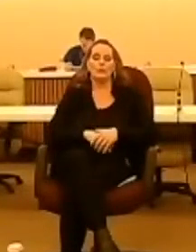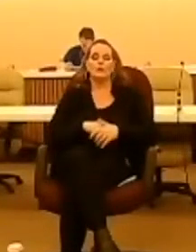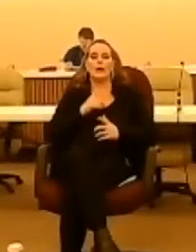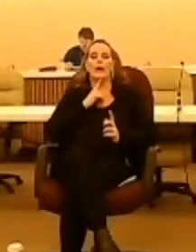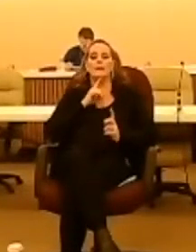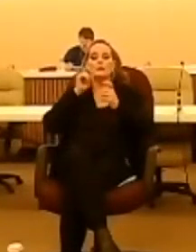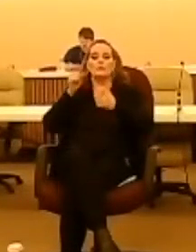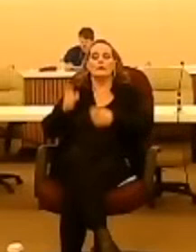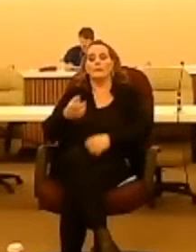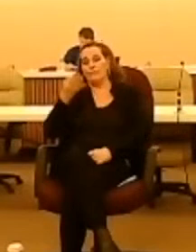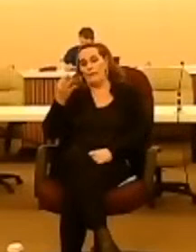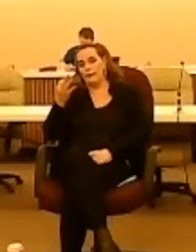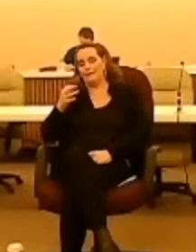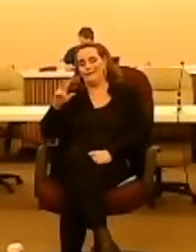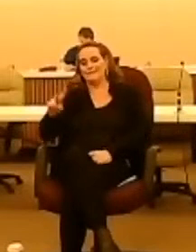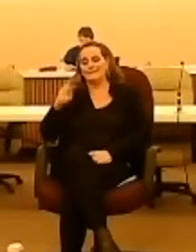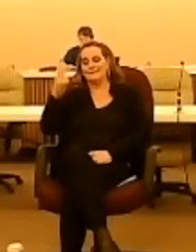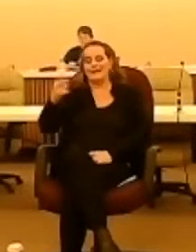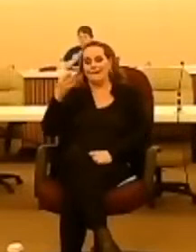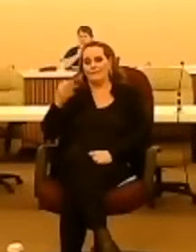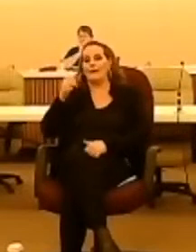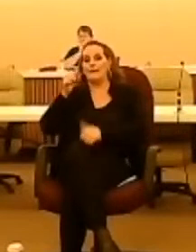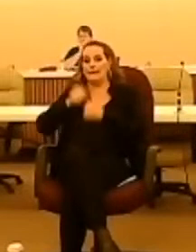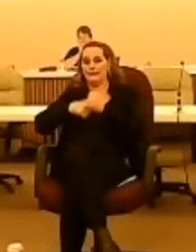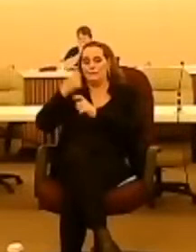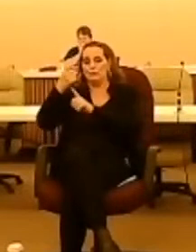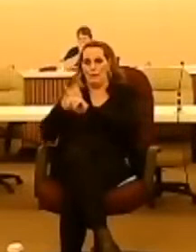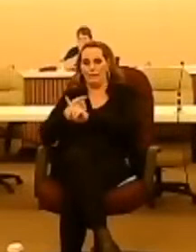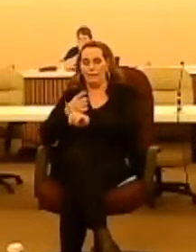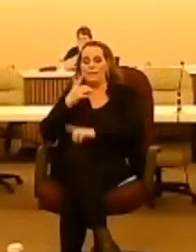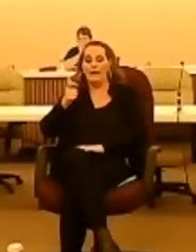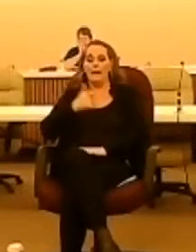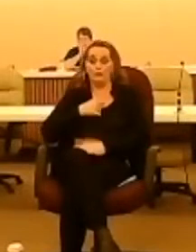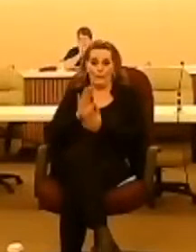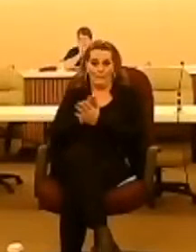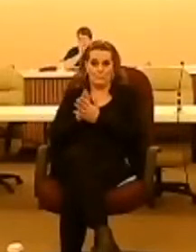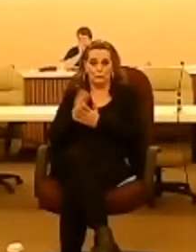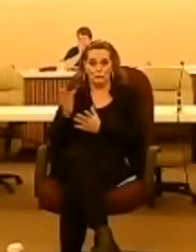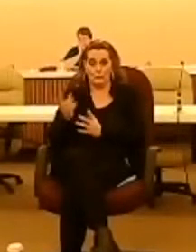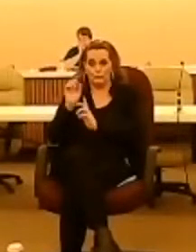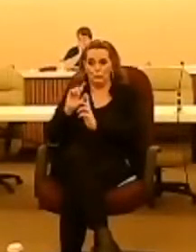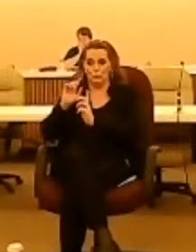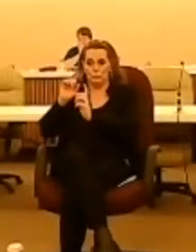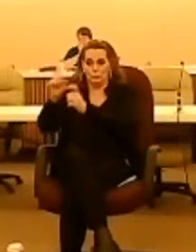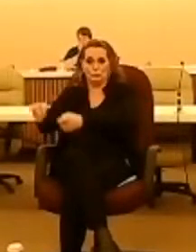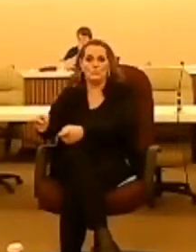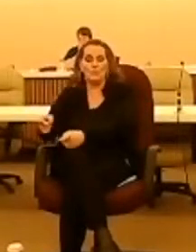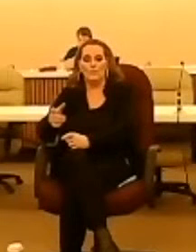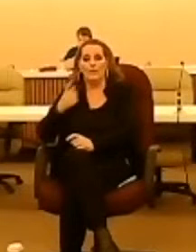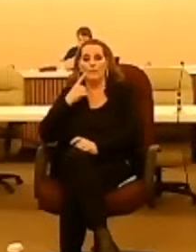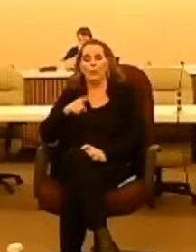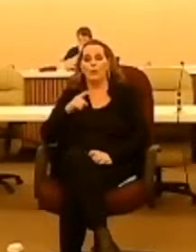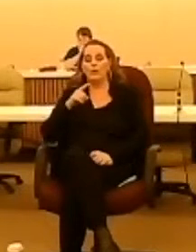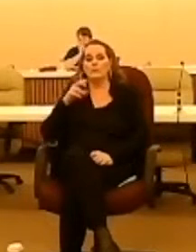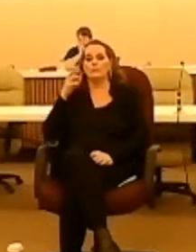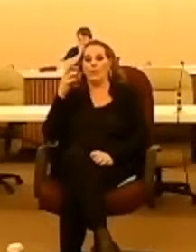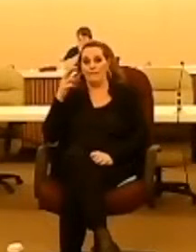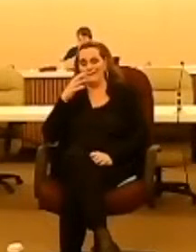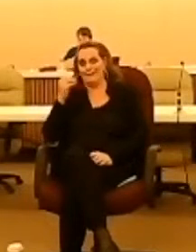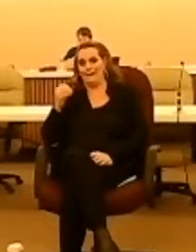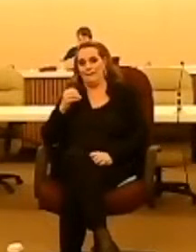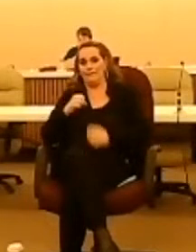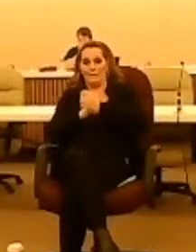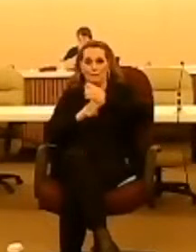Donation Fridays, the second Friday of the month. If you have books that you want to donate to the library for the Friends and Foundation, you can do